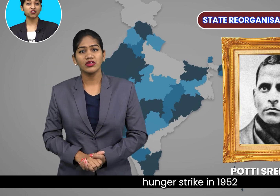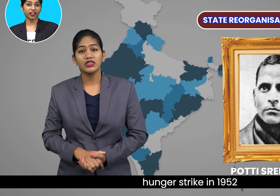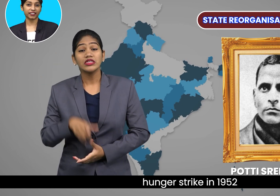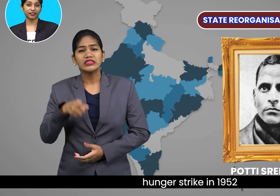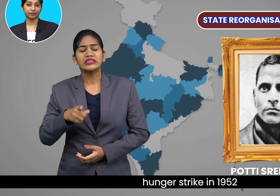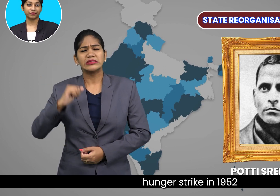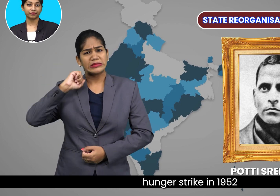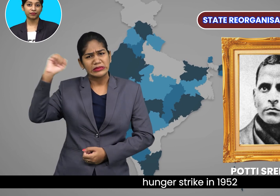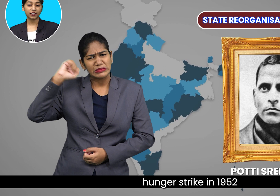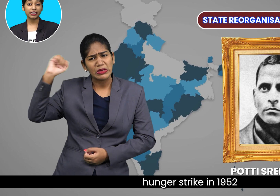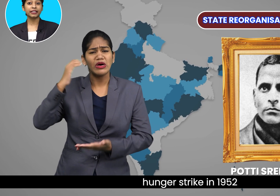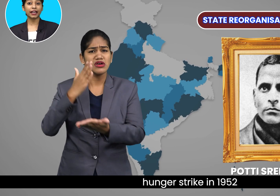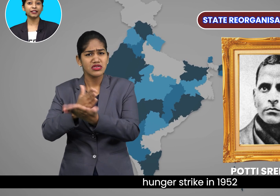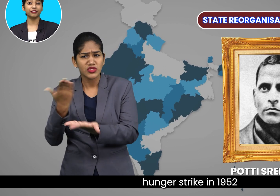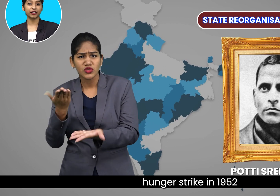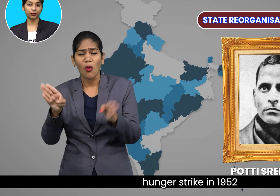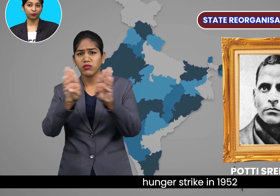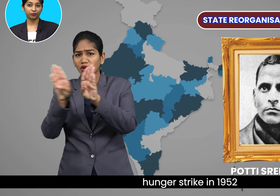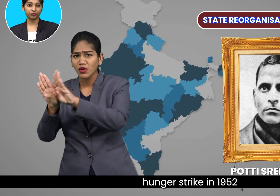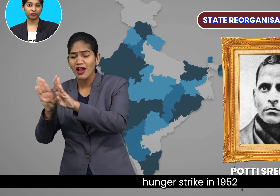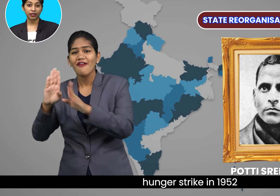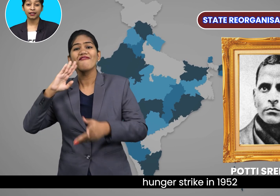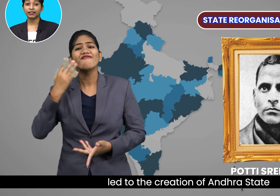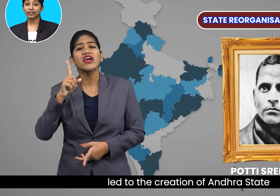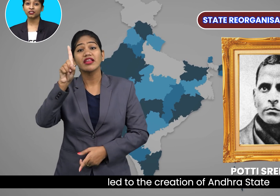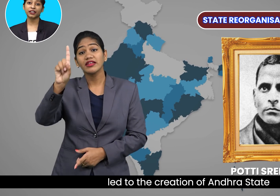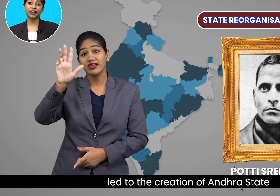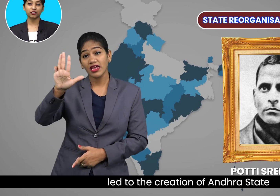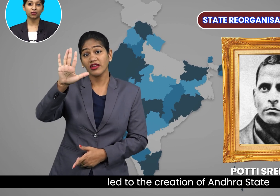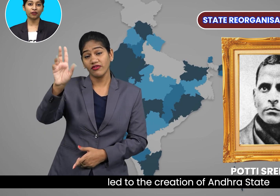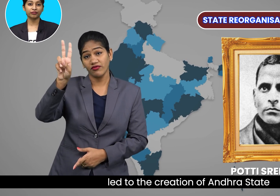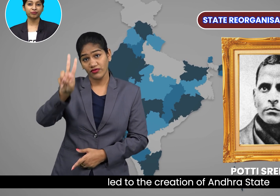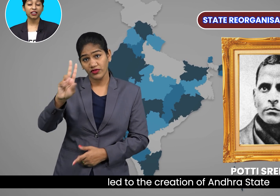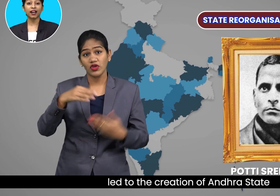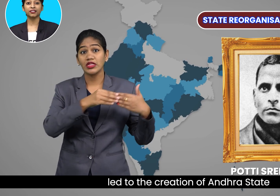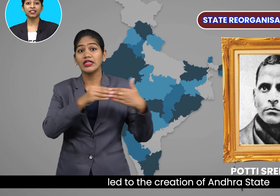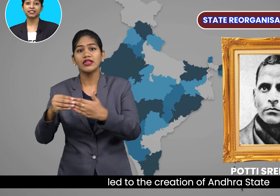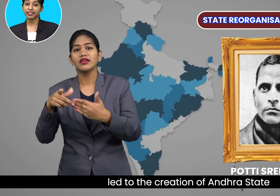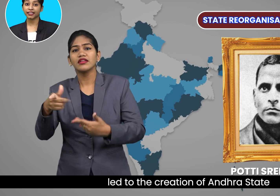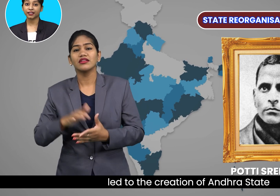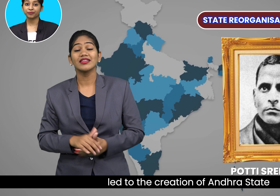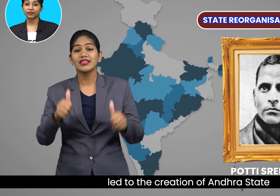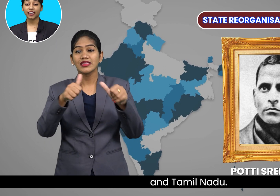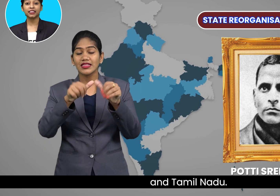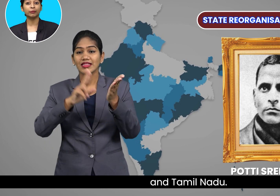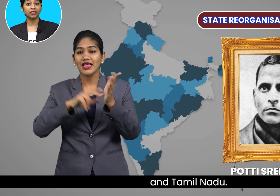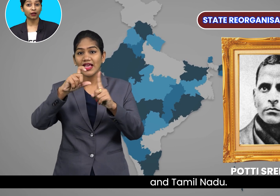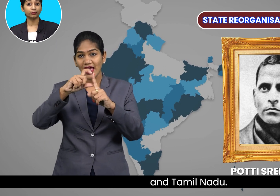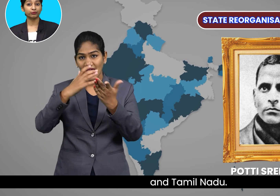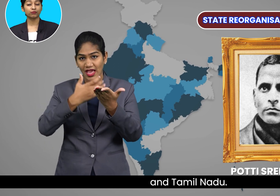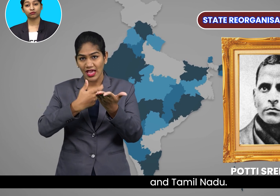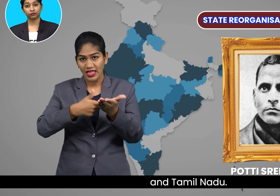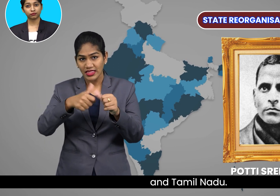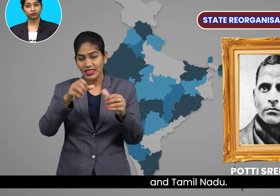hunger strike in 1952 led to the creation of Andhra State and Tamil